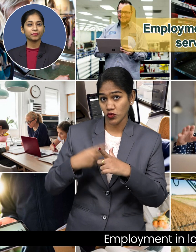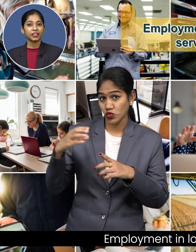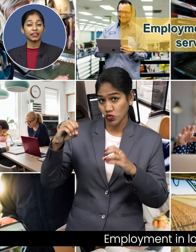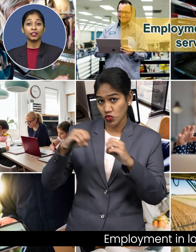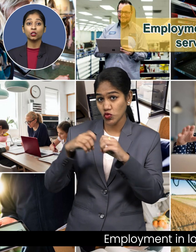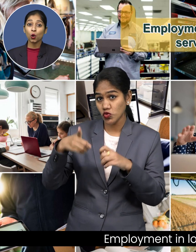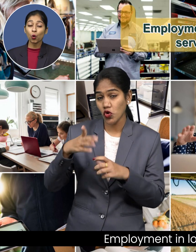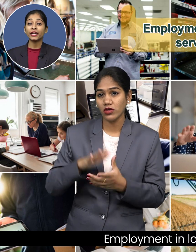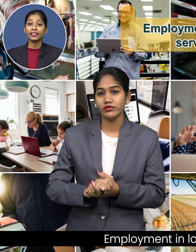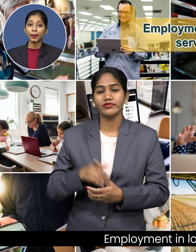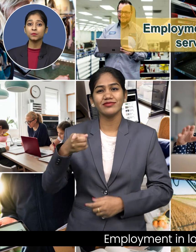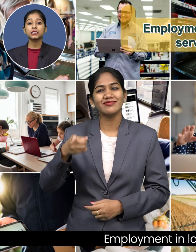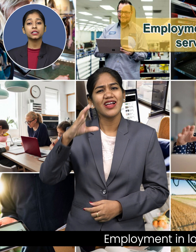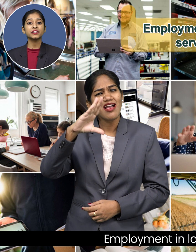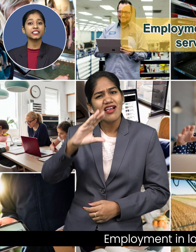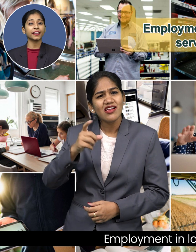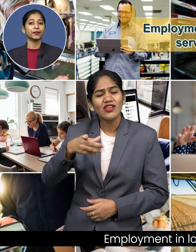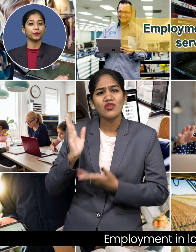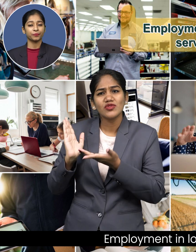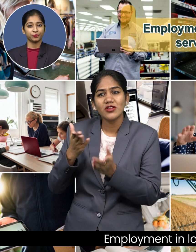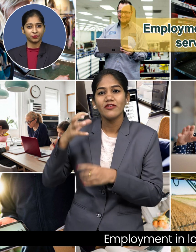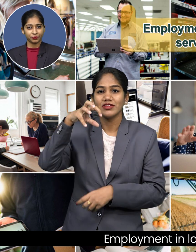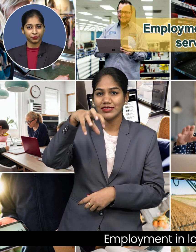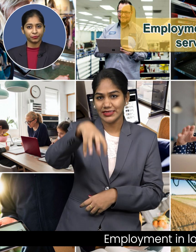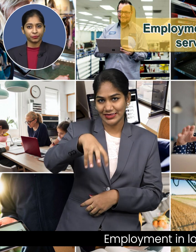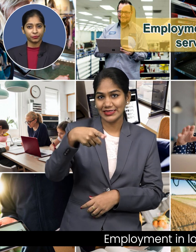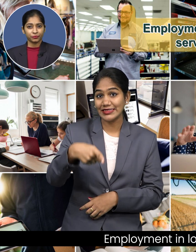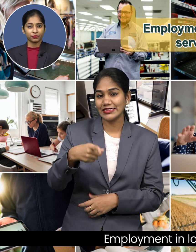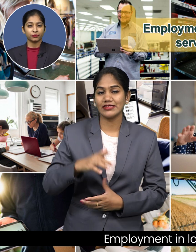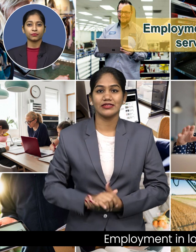Employment in low-income service sector.